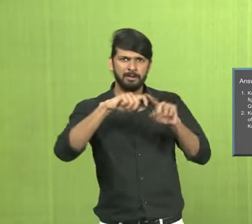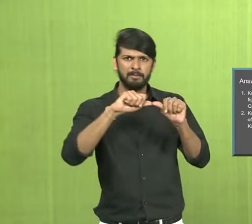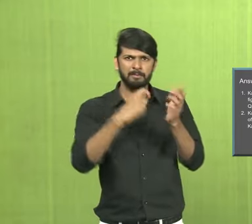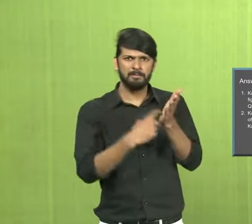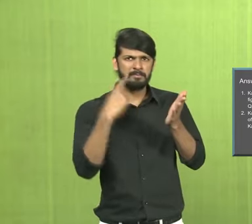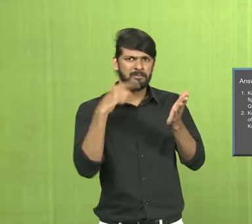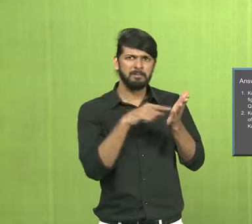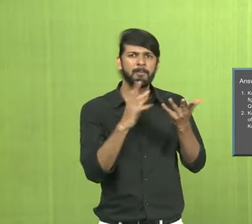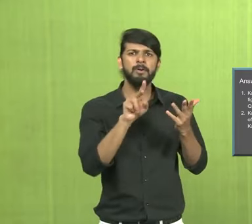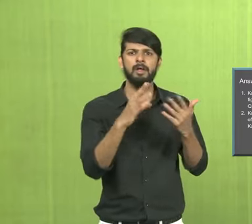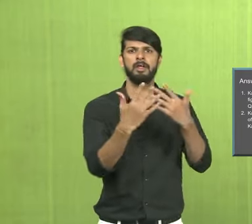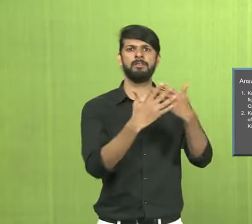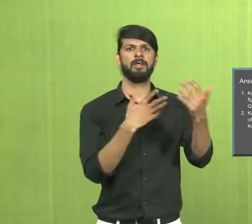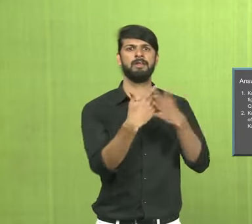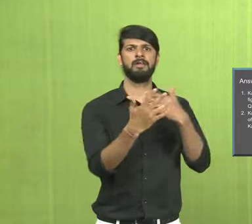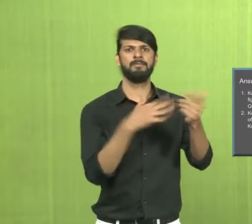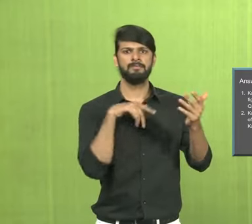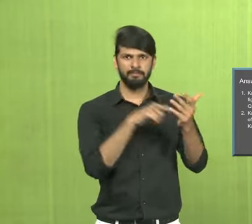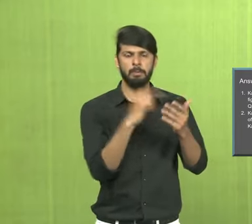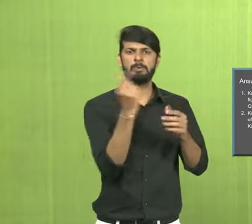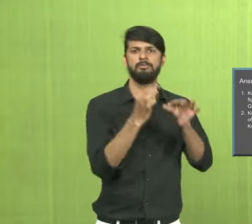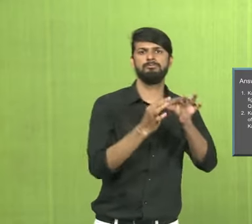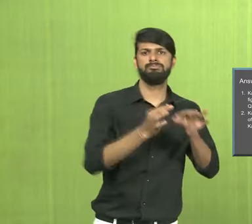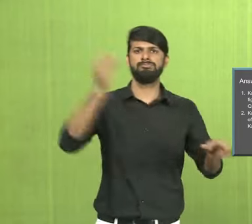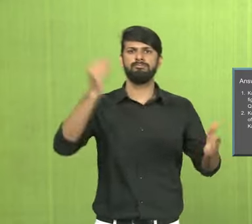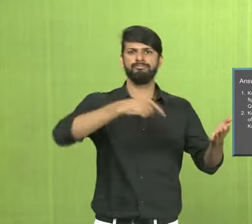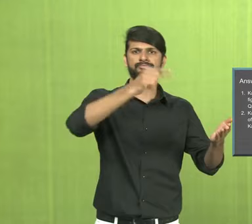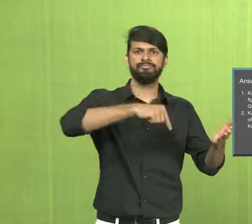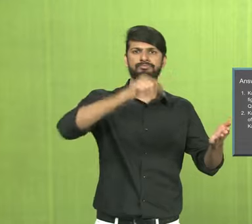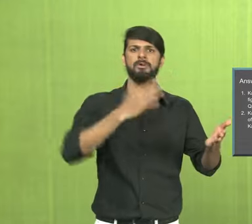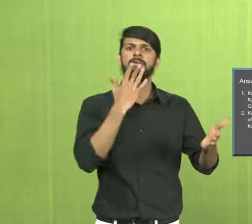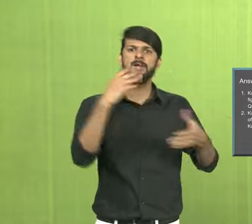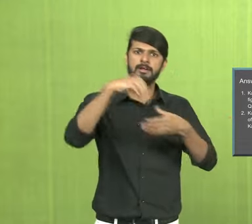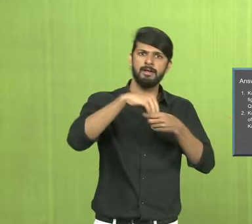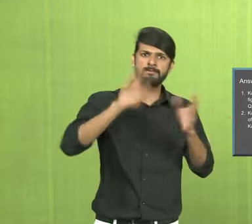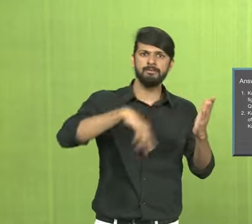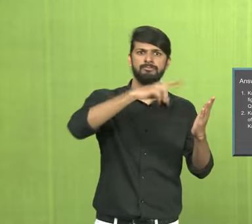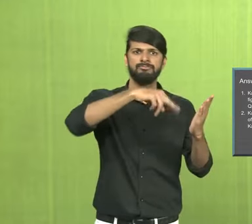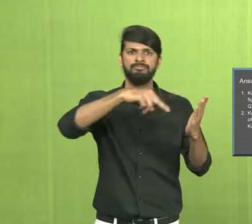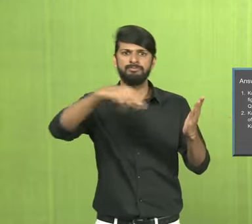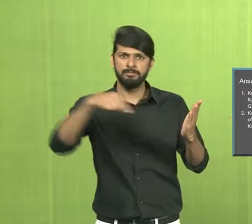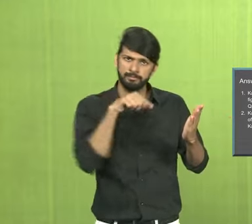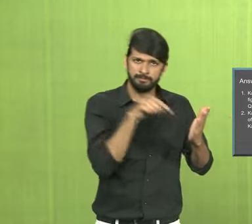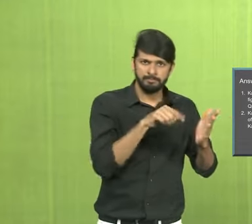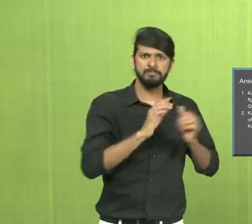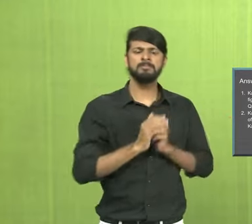Kalamkari is a craft and a style which uses pen and colors to paint figures on